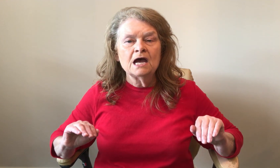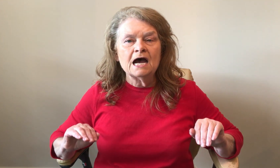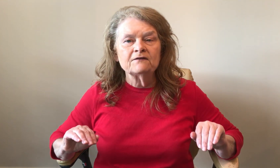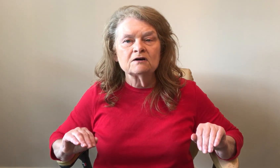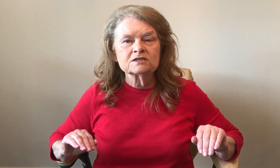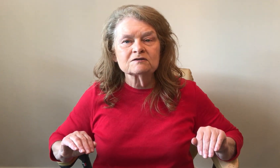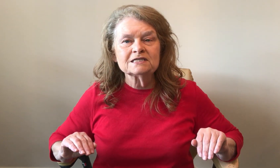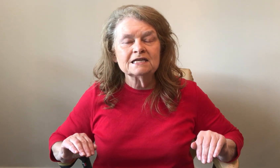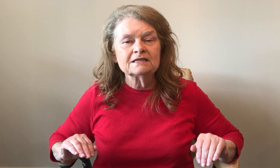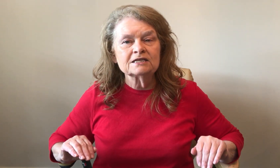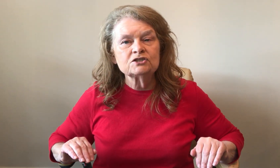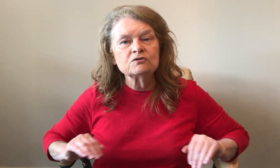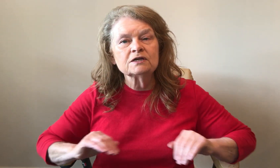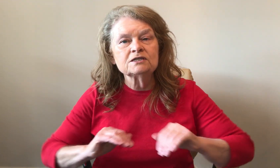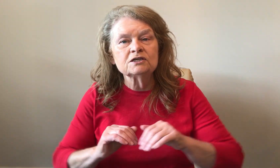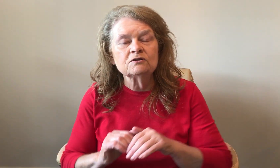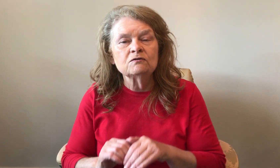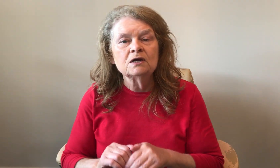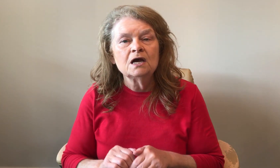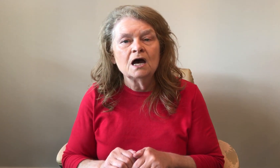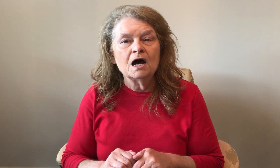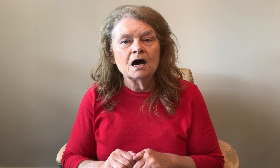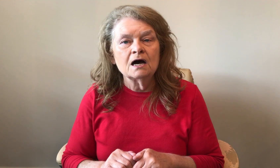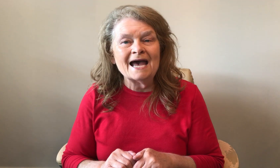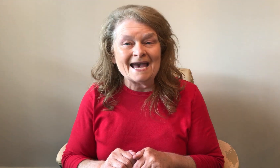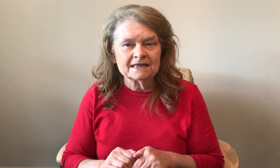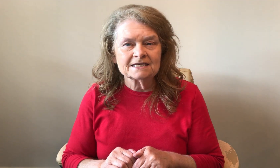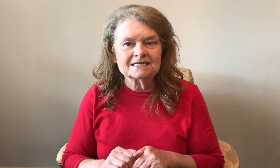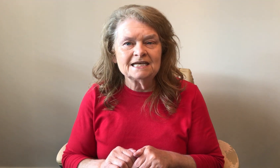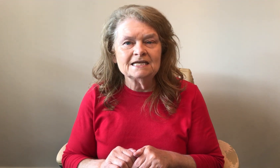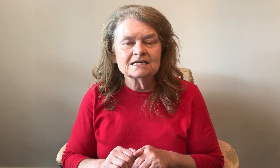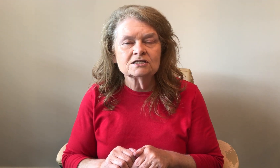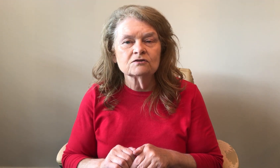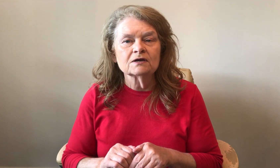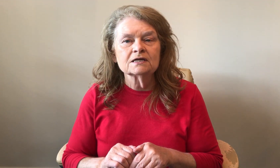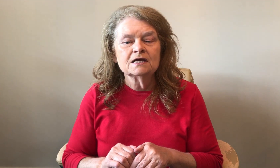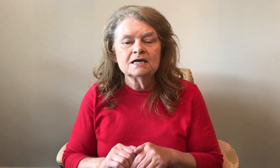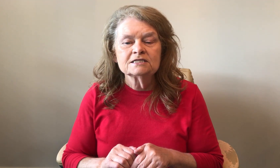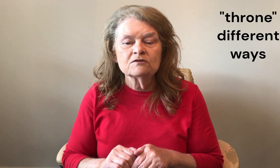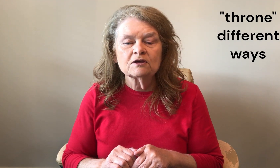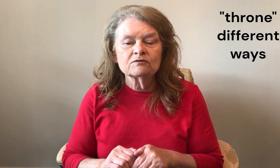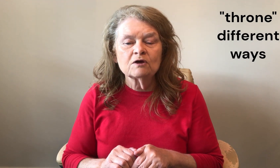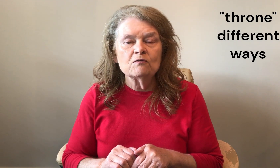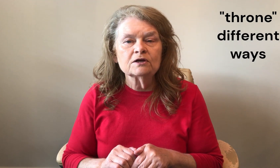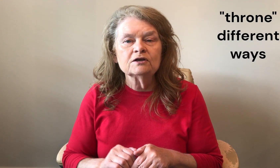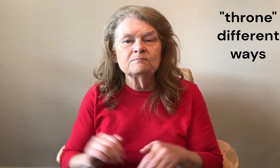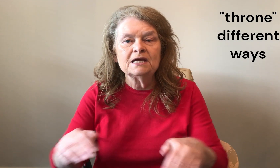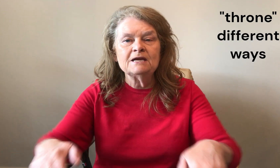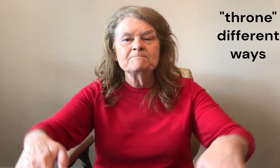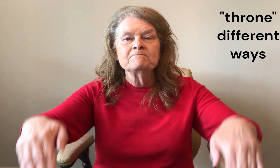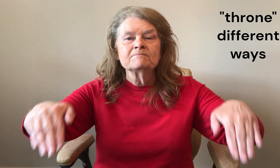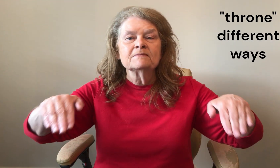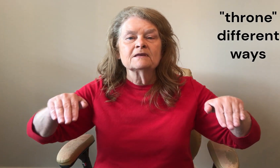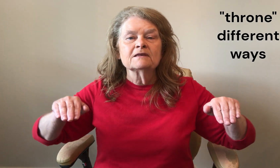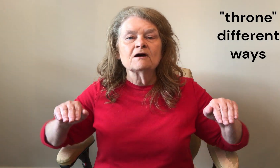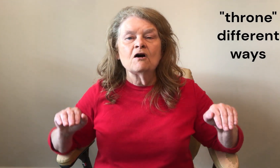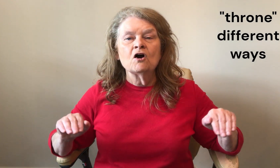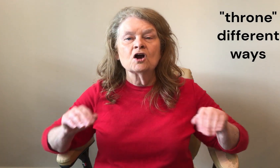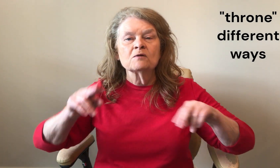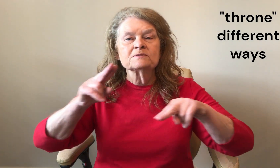I've also seen it that you could do, add the seat to it. So the throne could be the arms